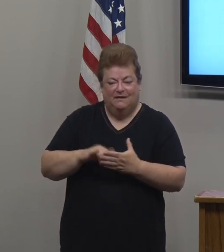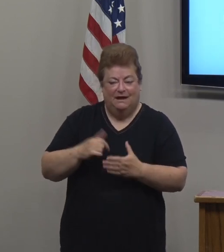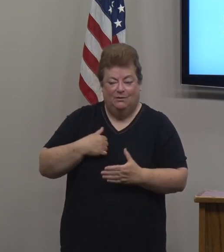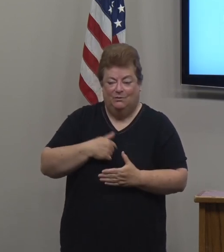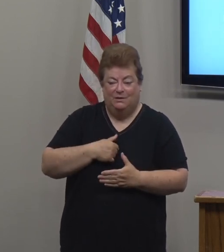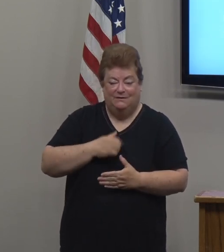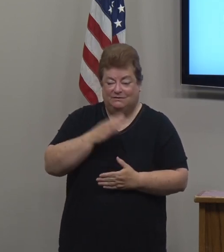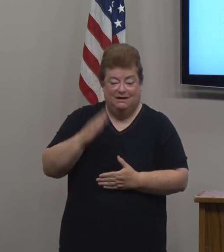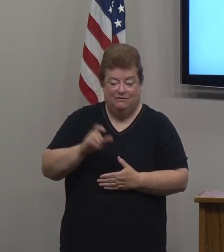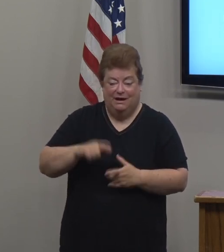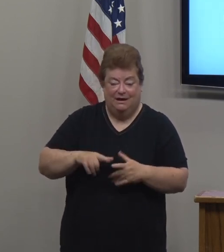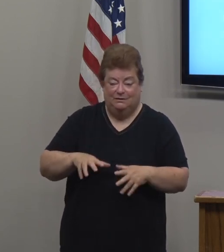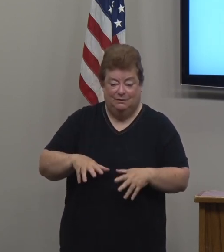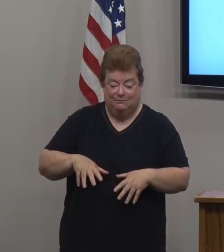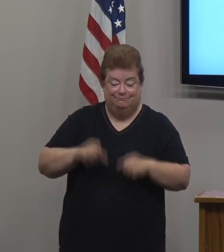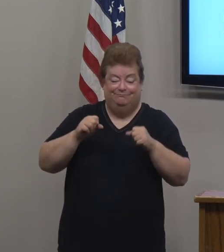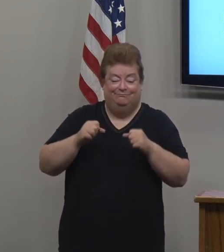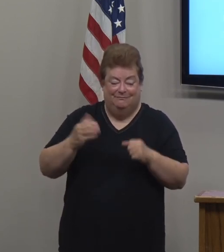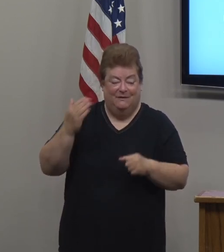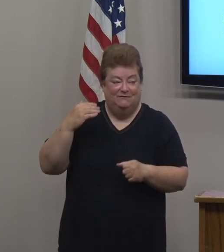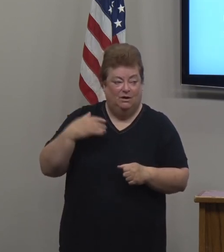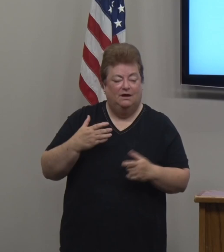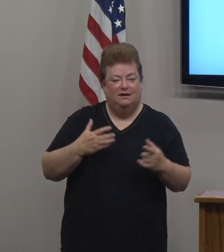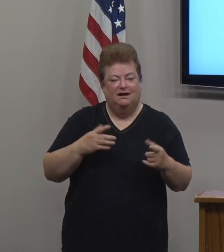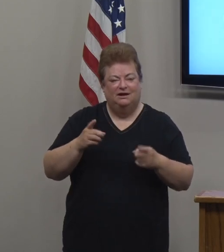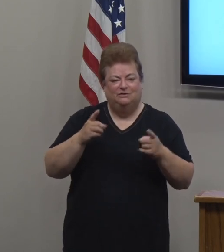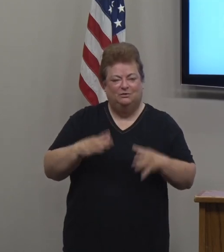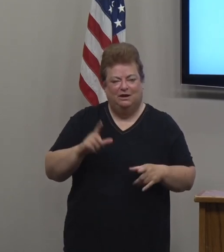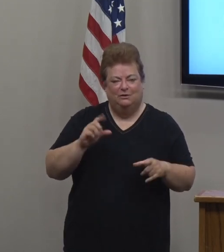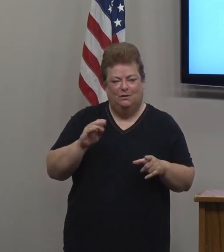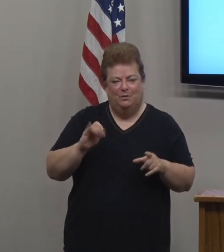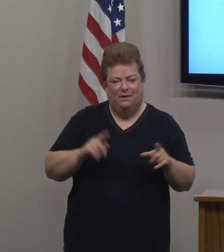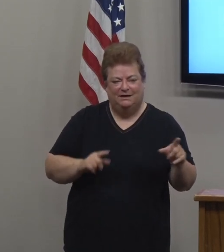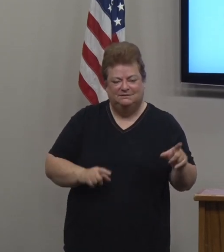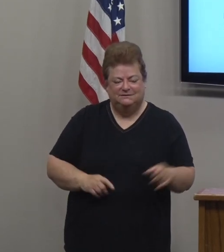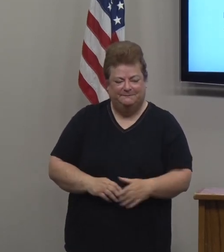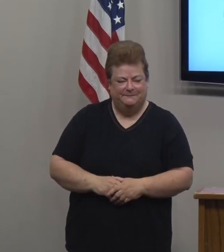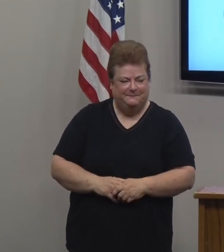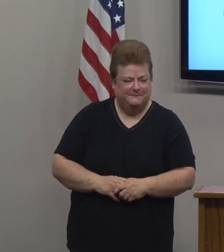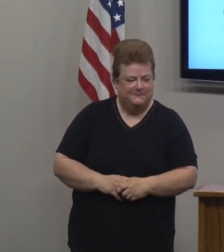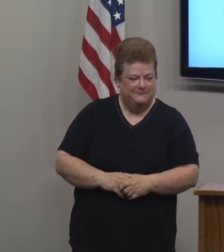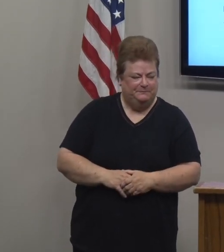undertaken before. But here we go. Director Lopez can answer more.